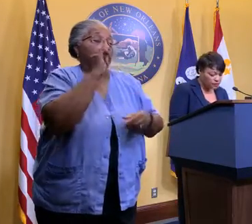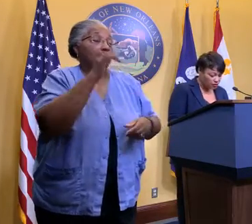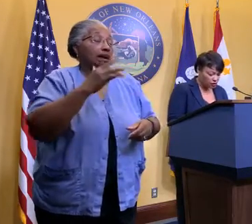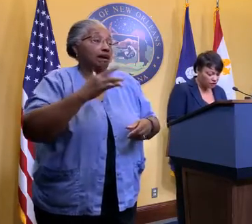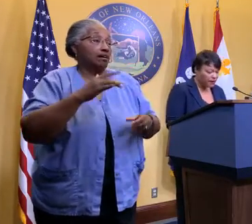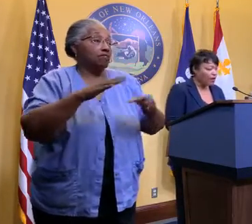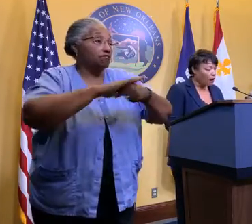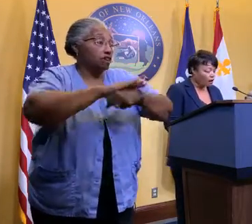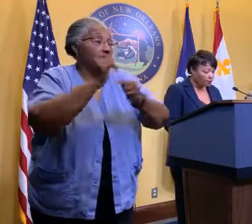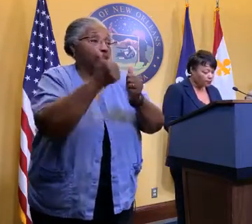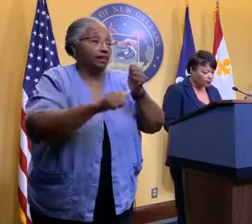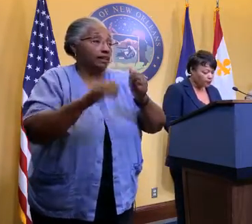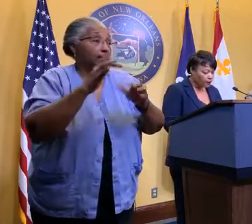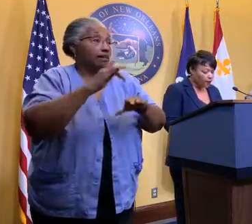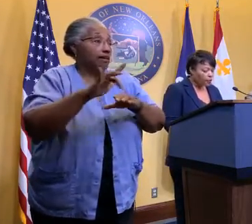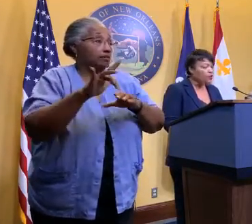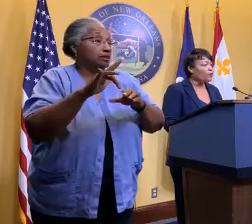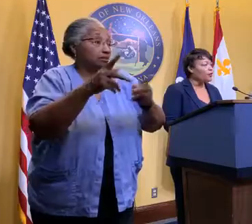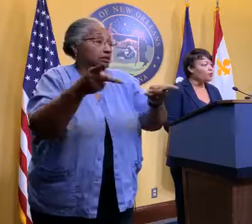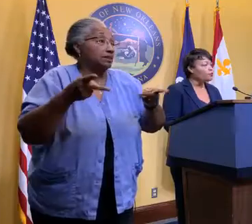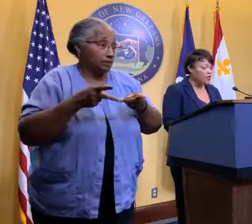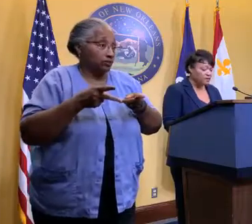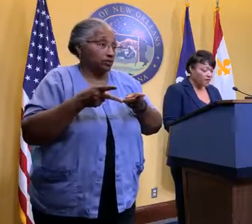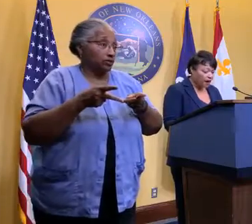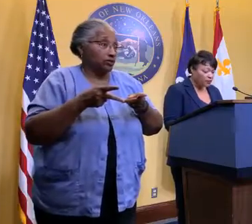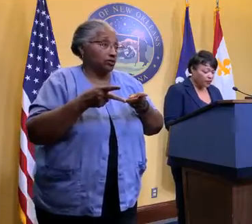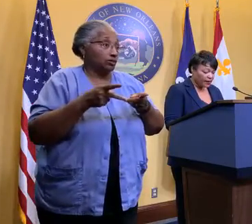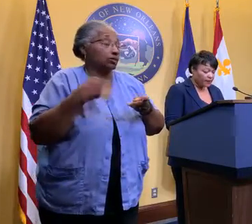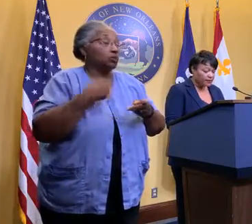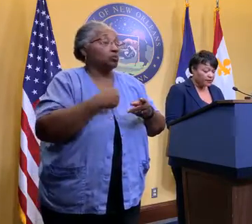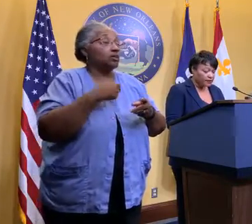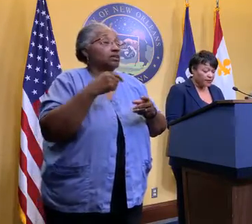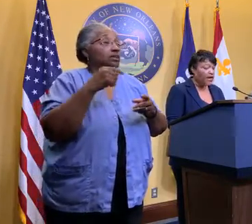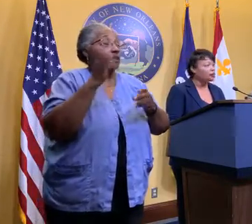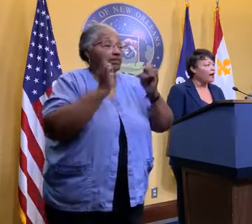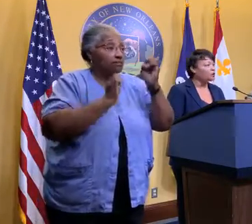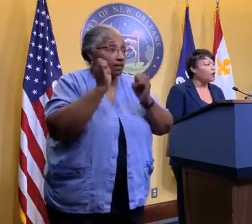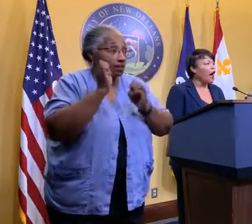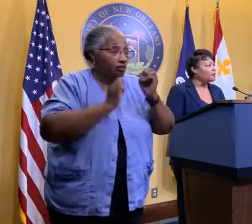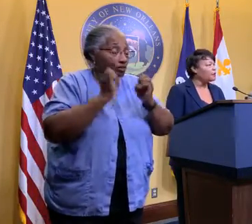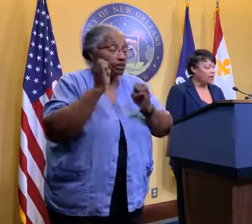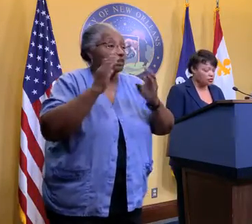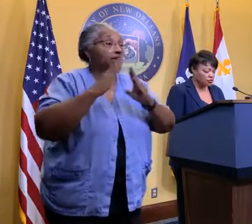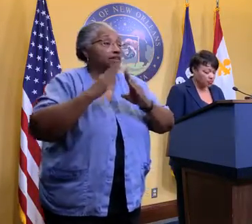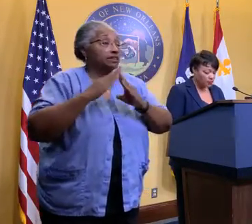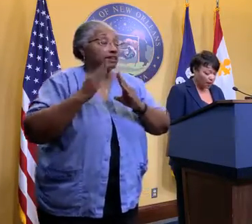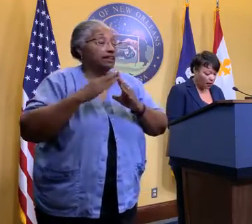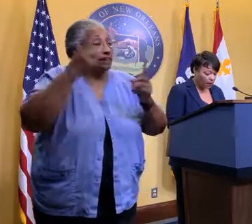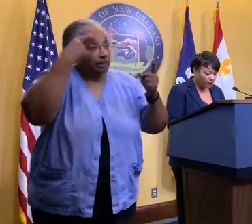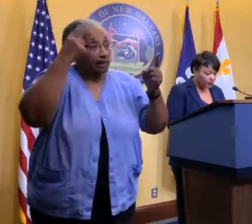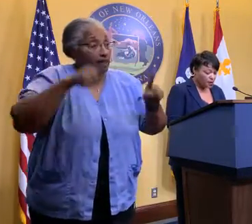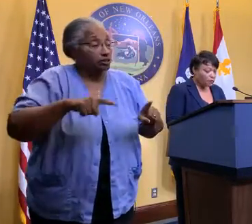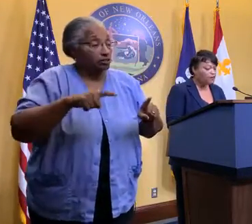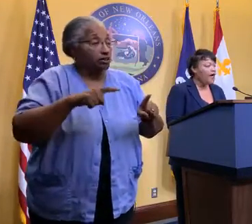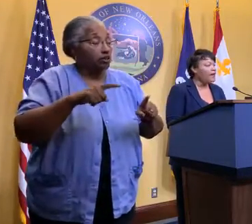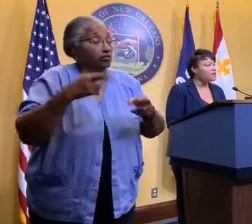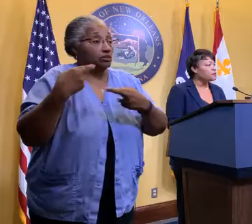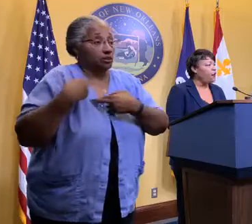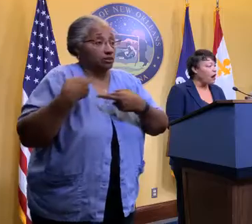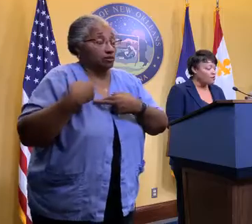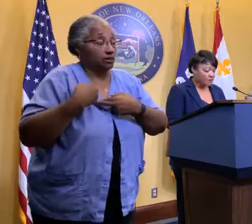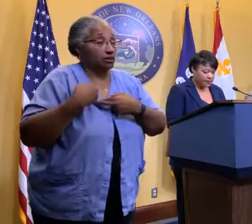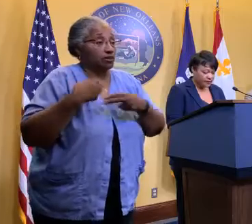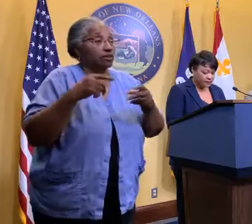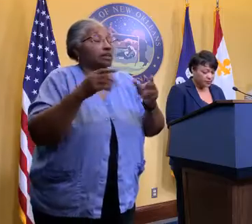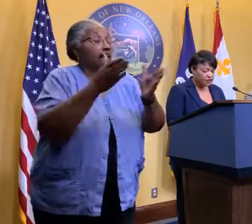vacant positions at all. We reevaluated the city's contractual obligations as well. We've